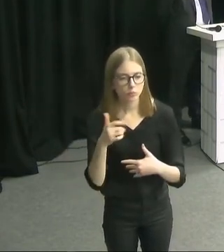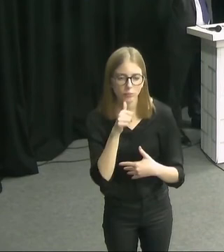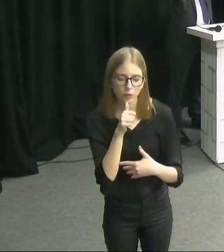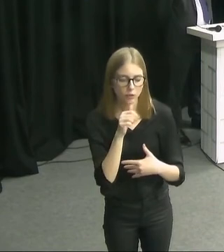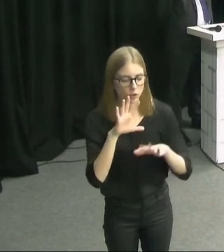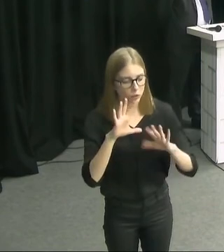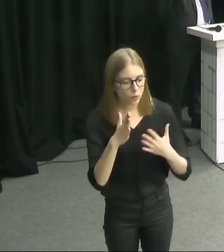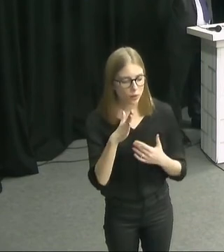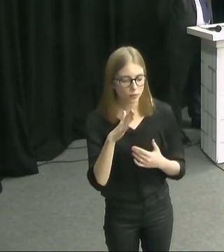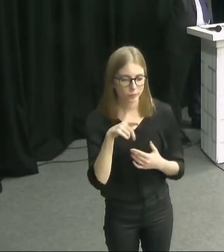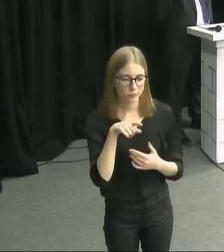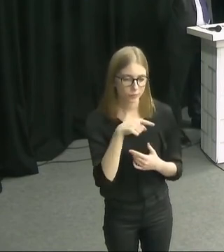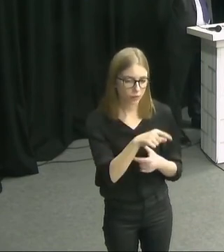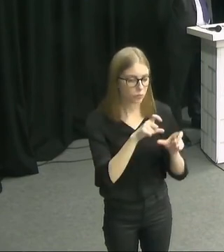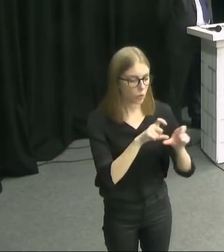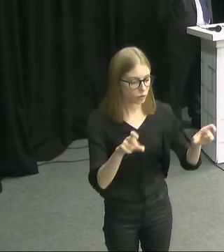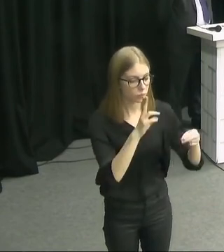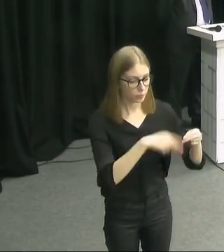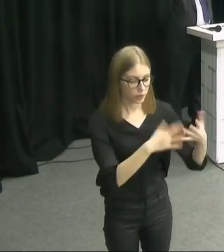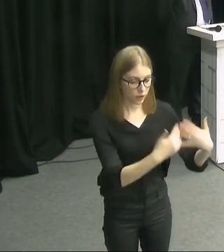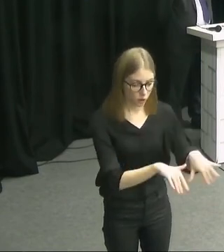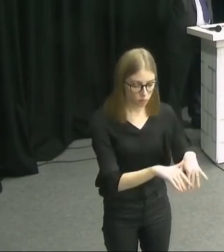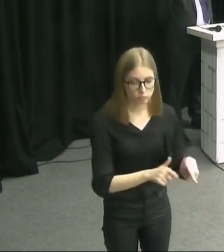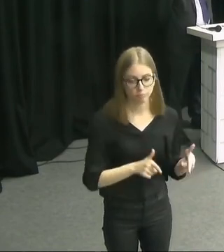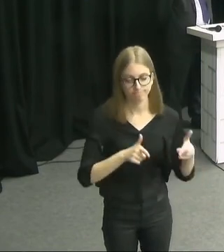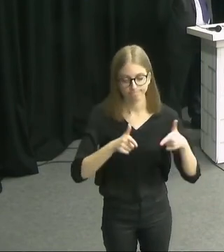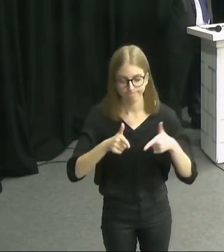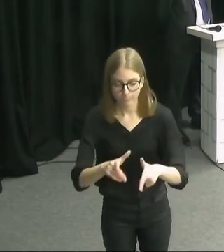up receiving less because they only get wage without scholarship.